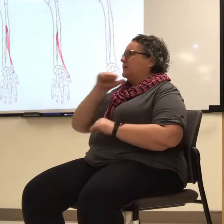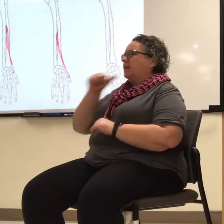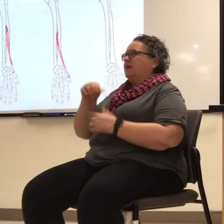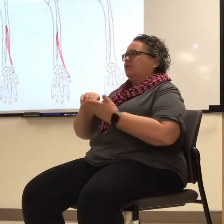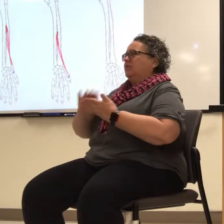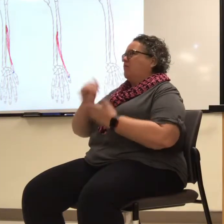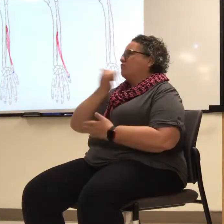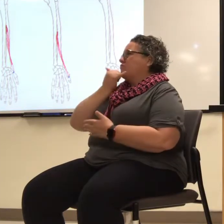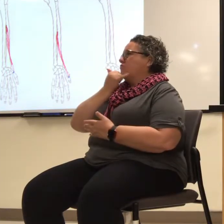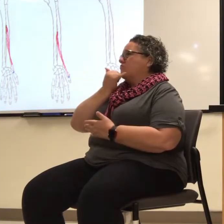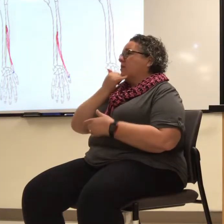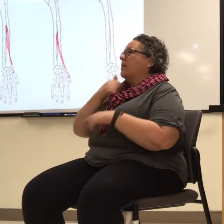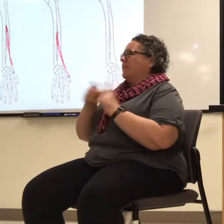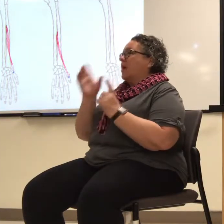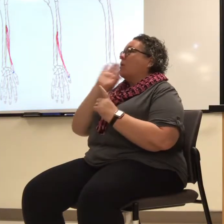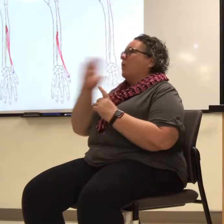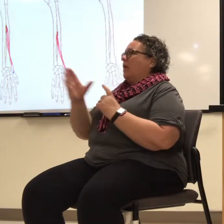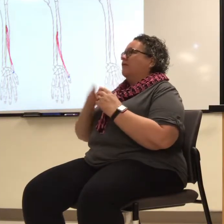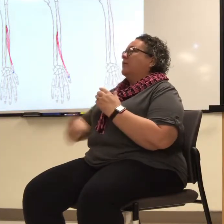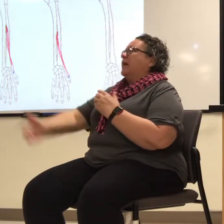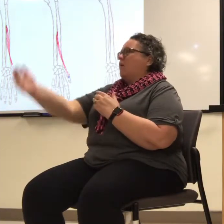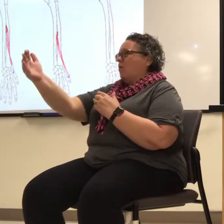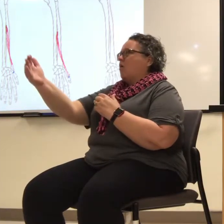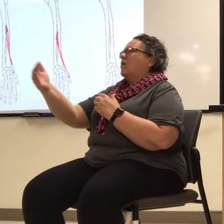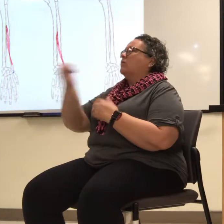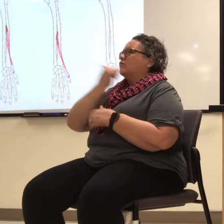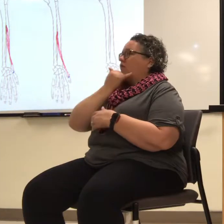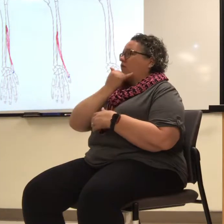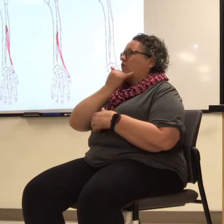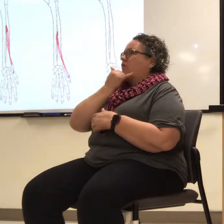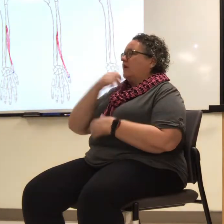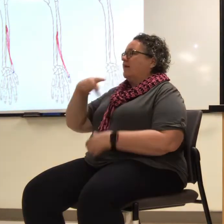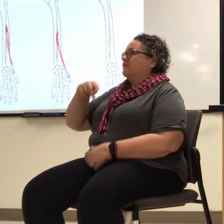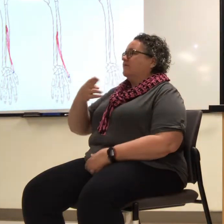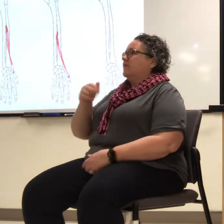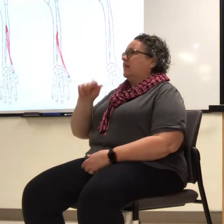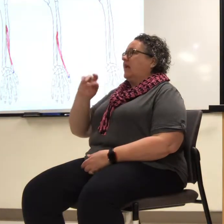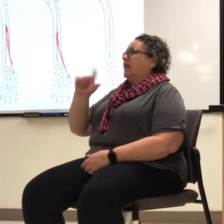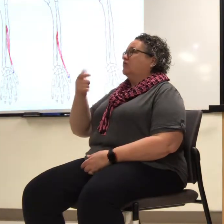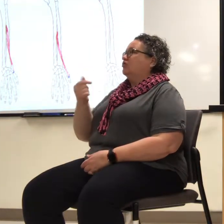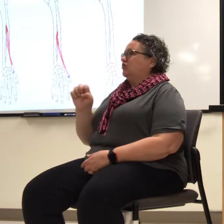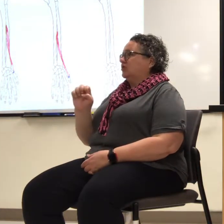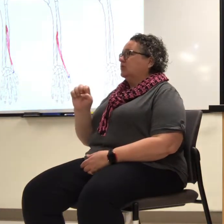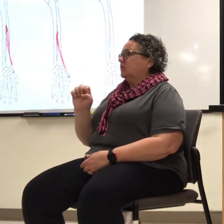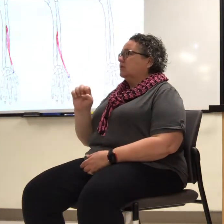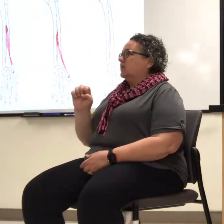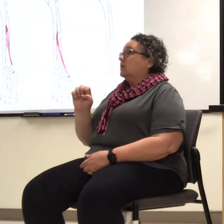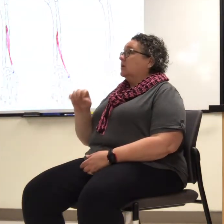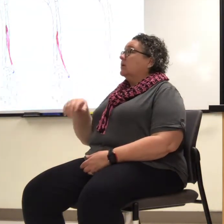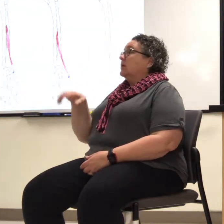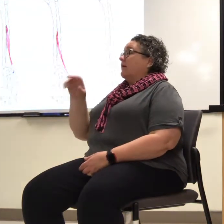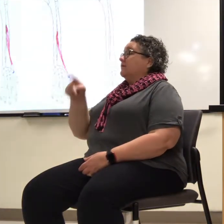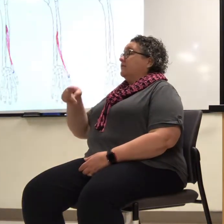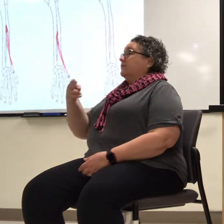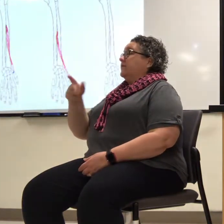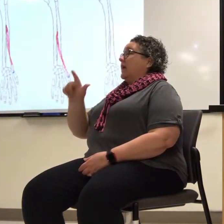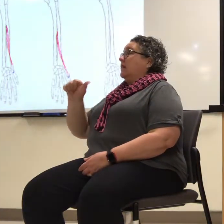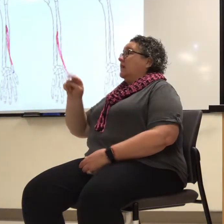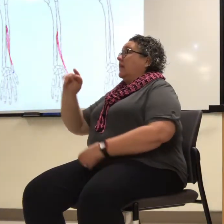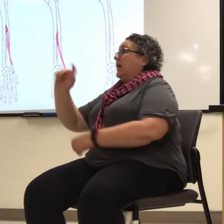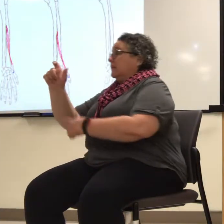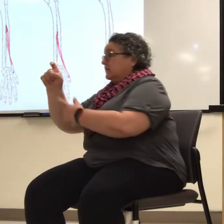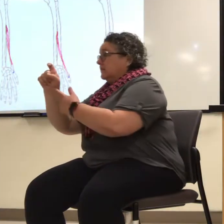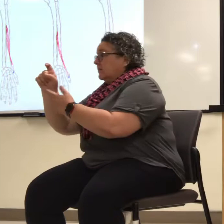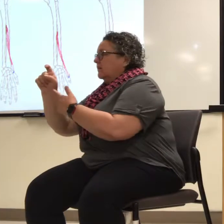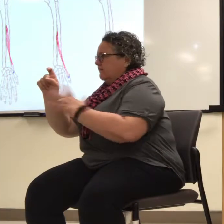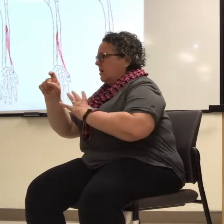mark it wrong on any future quiz or practical. So, well, phalanx if it's singular, phalanges if it's plural